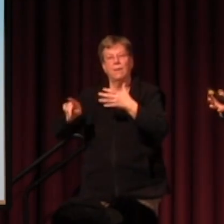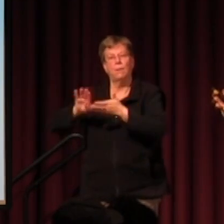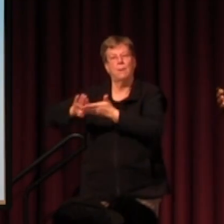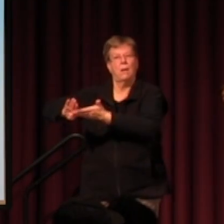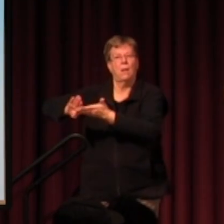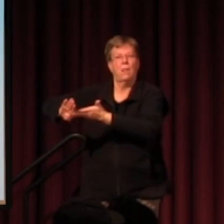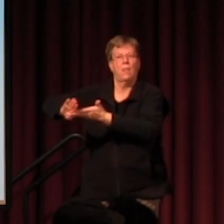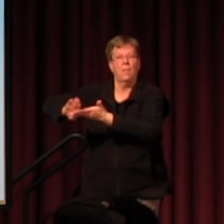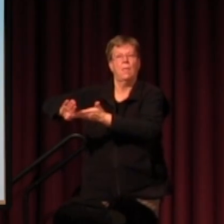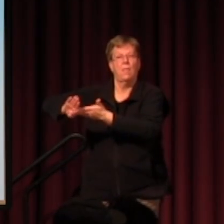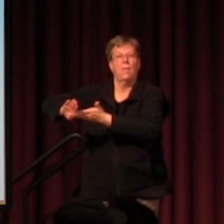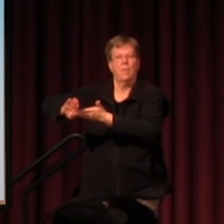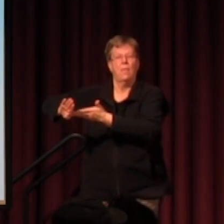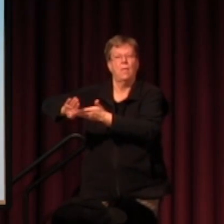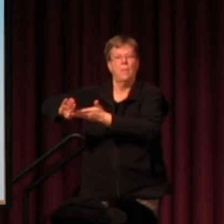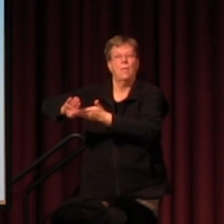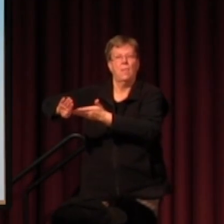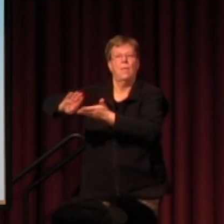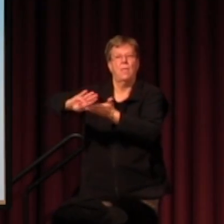marginalized.